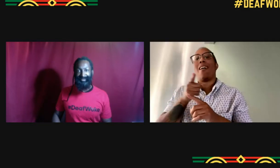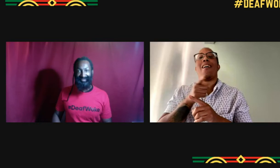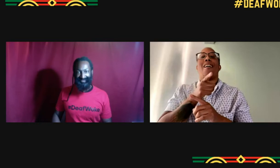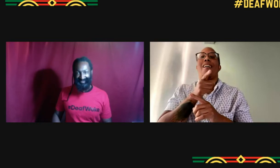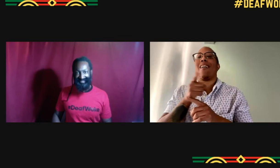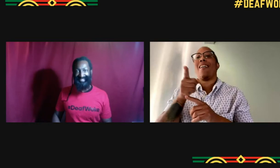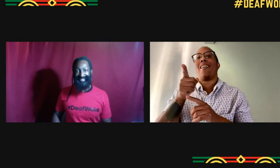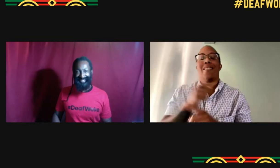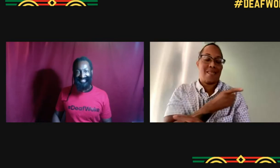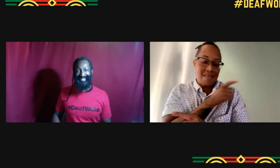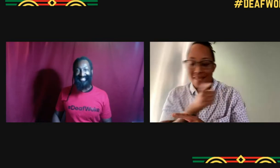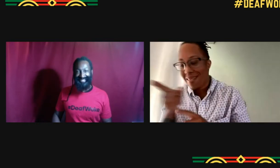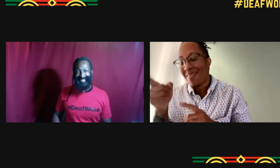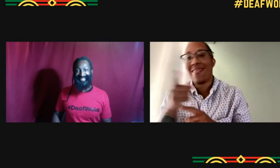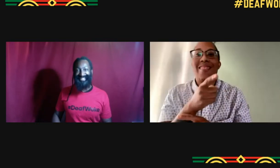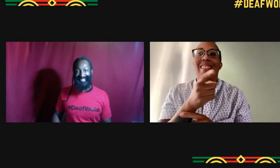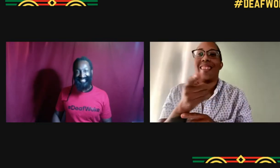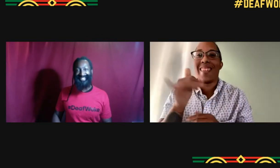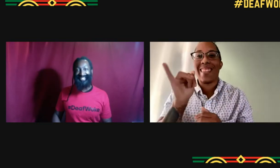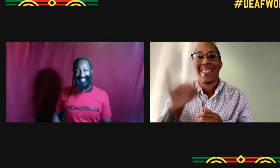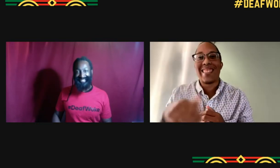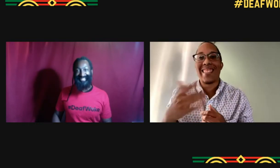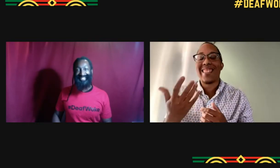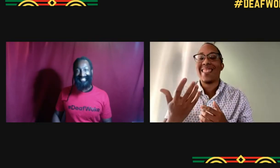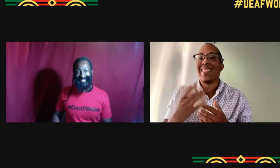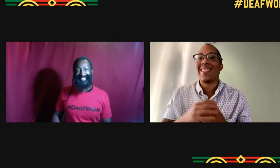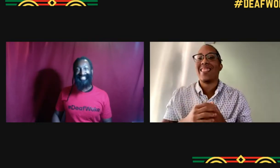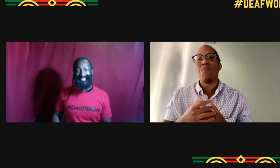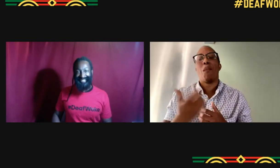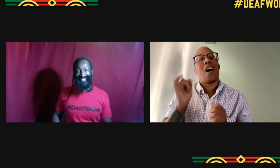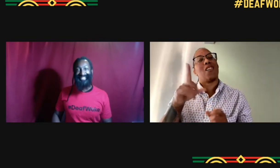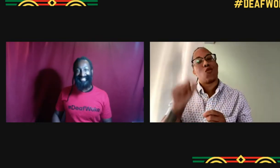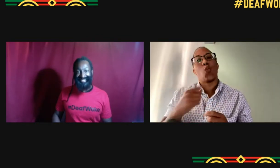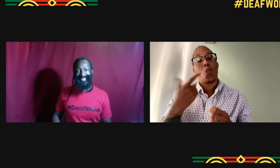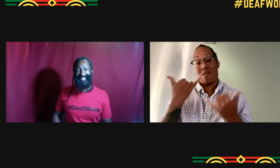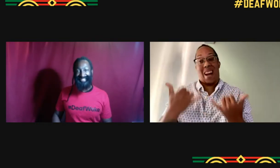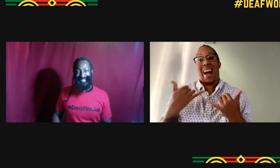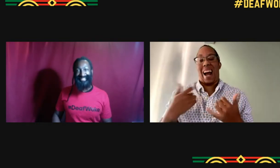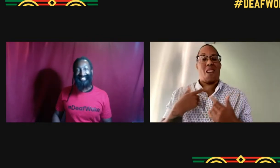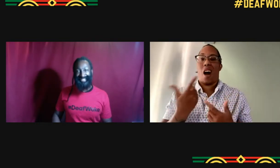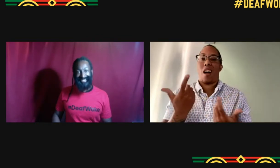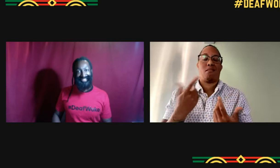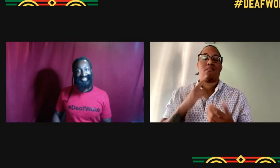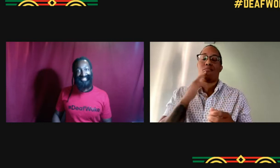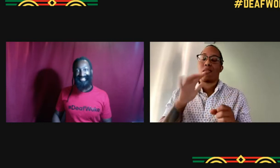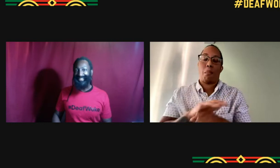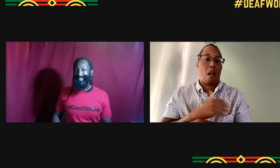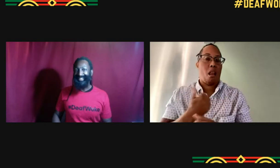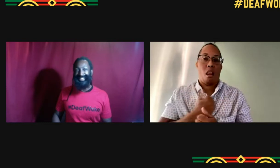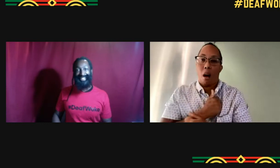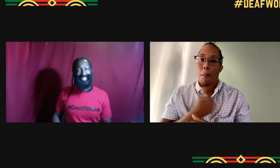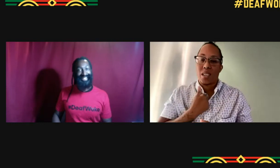I'm here, I'm there, and I'm journeying on this path and just accepting that, you know,